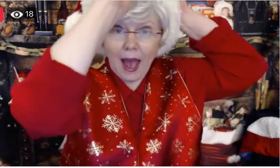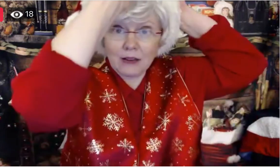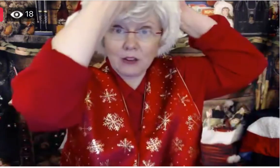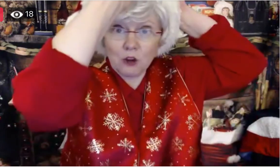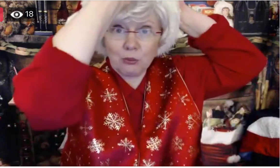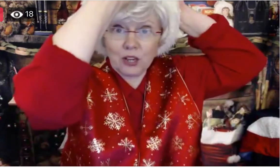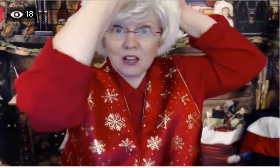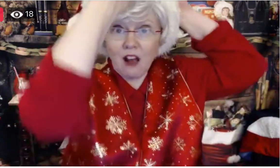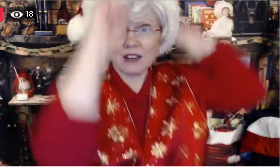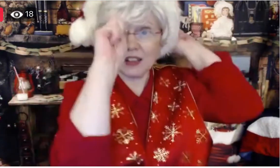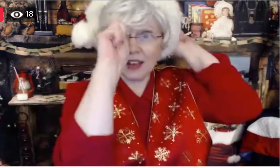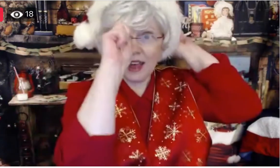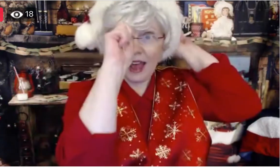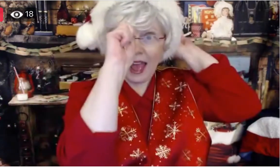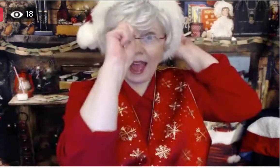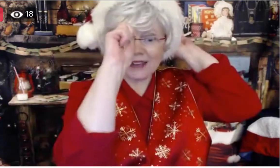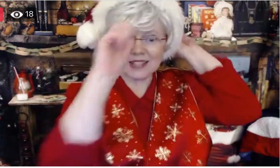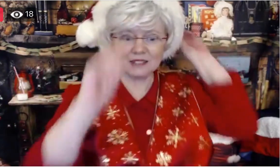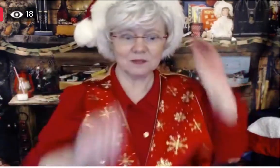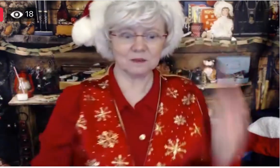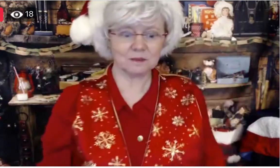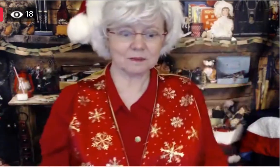hat that you're putting on. Hat.